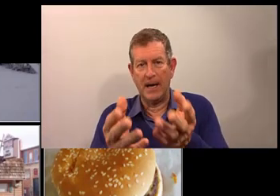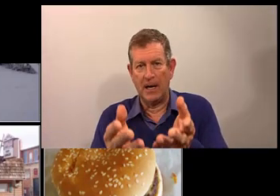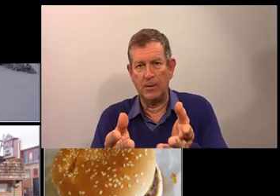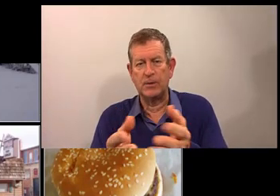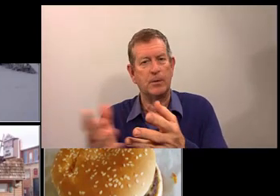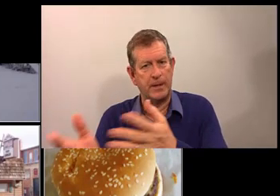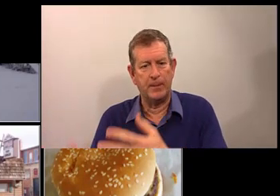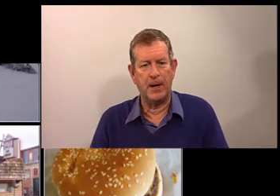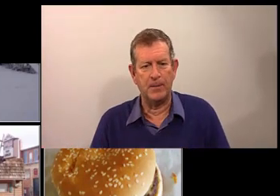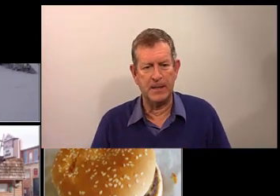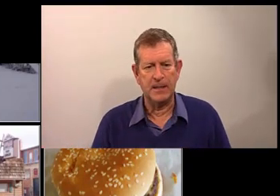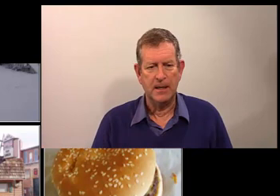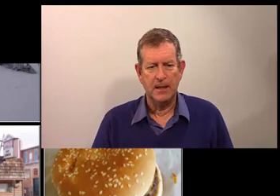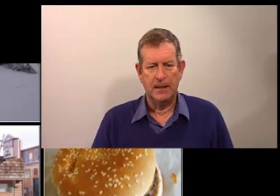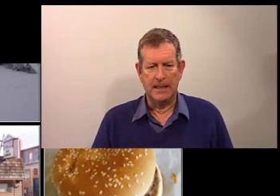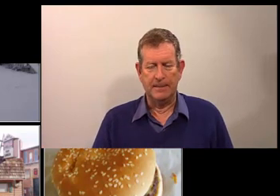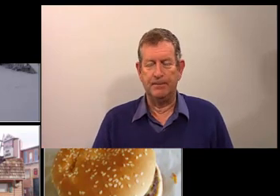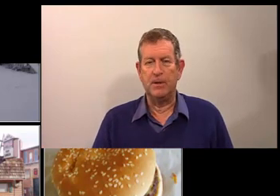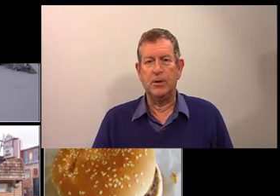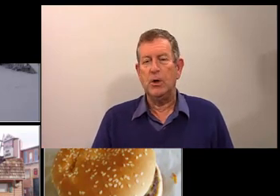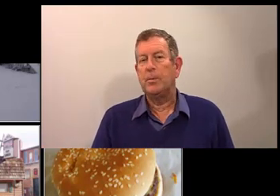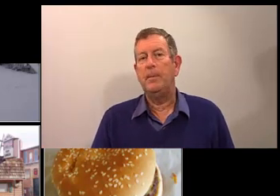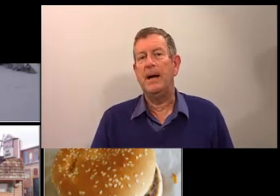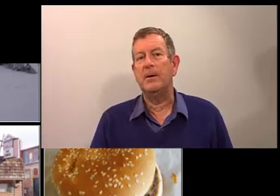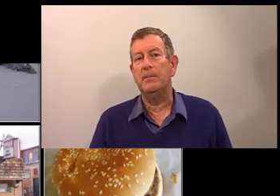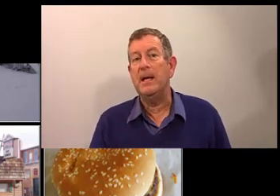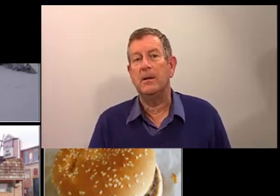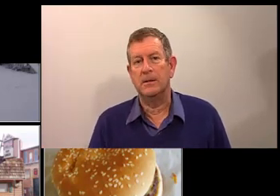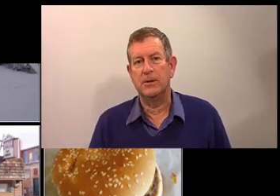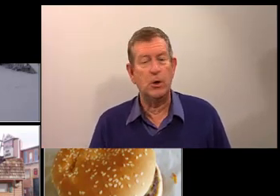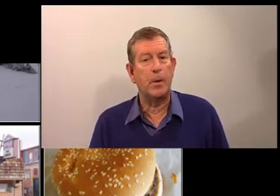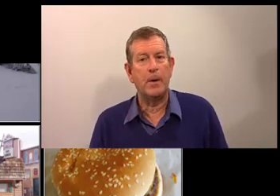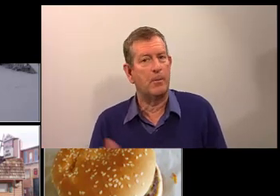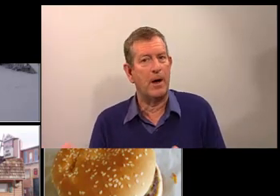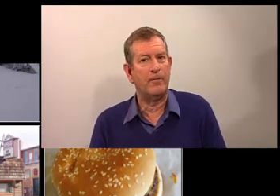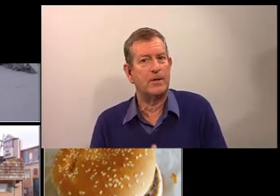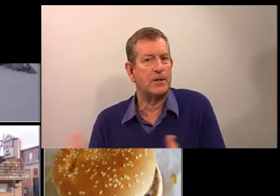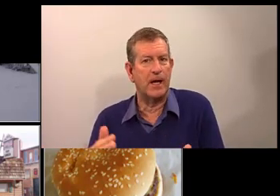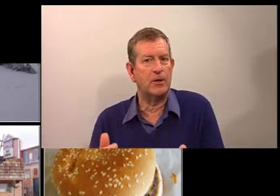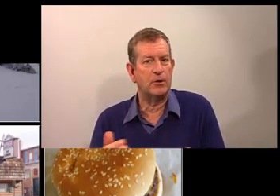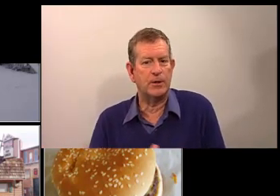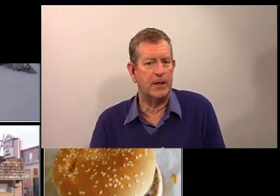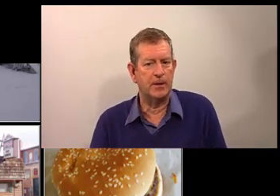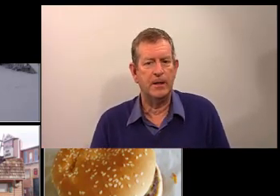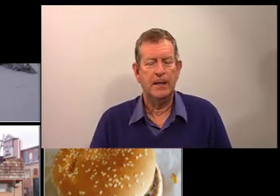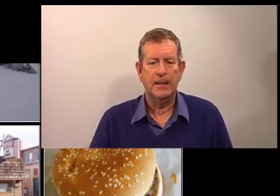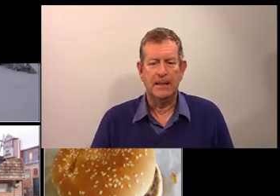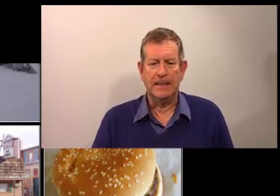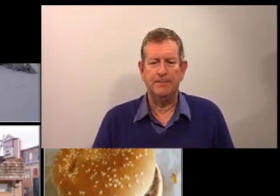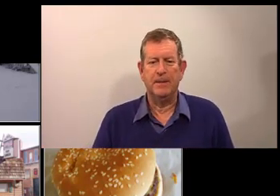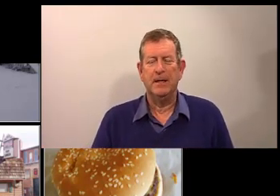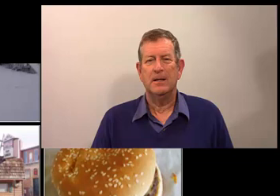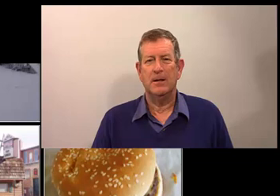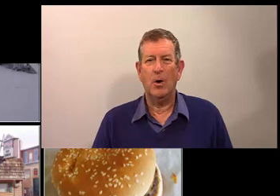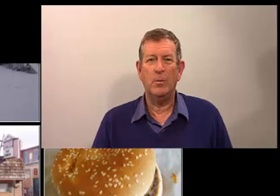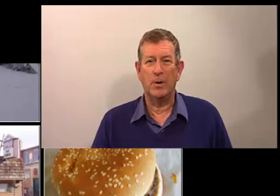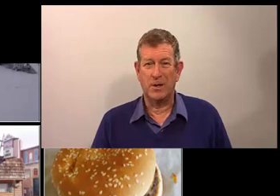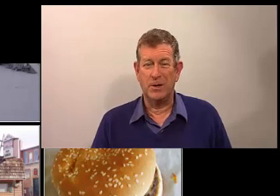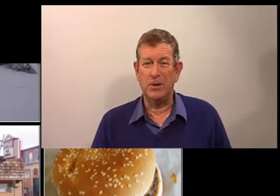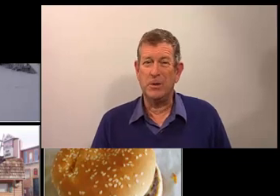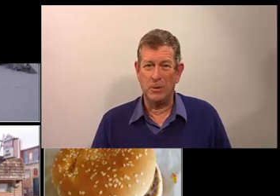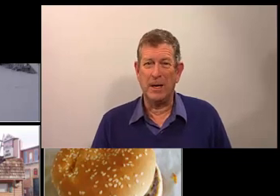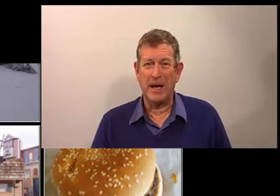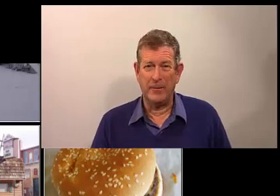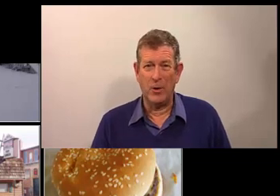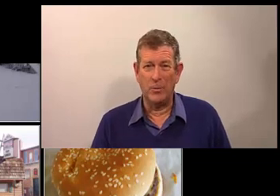clean the house or the apartment? Do you prepare meals? Do you prepare breakfast, lunch, dinner? Homework.